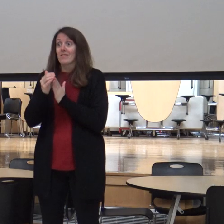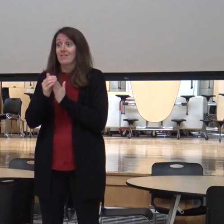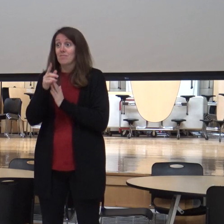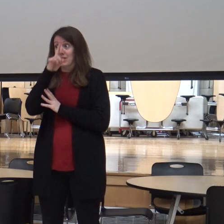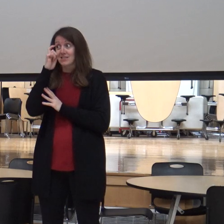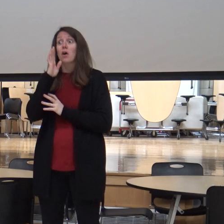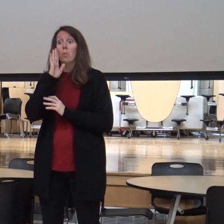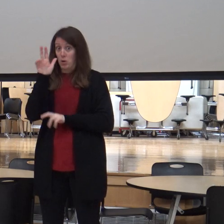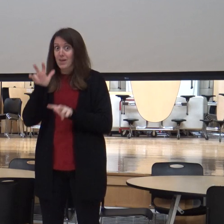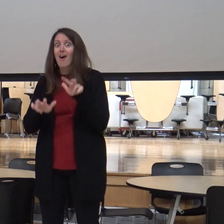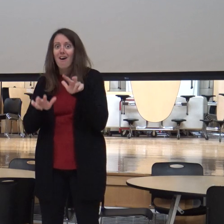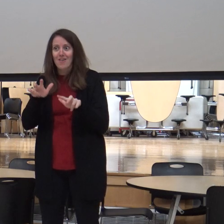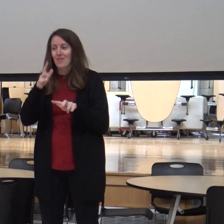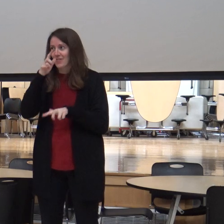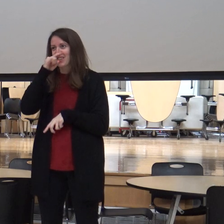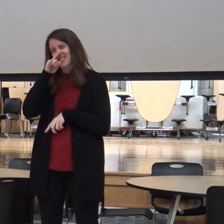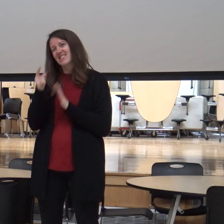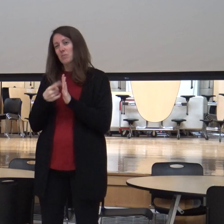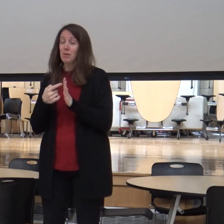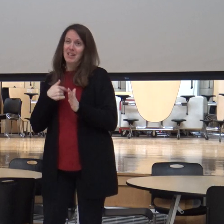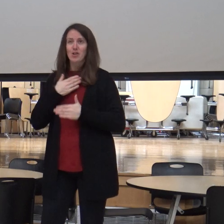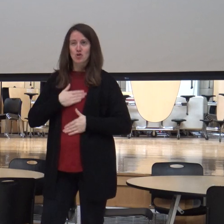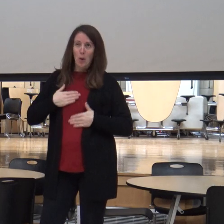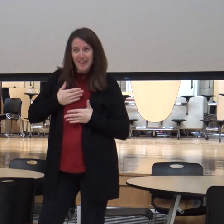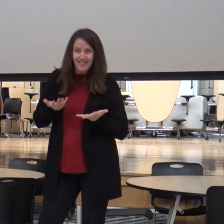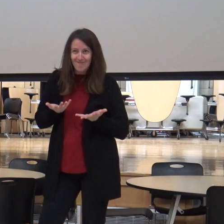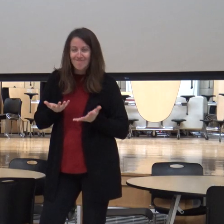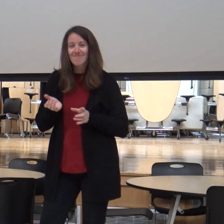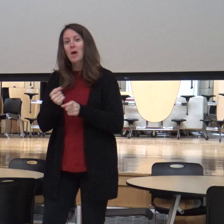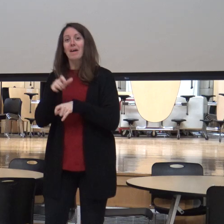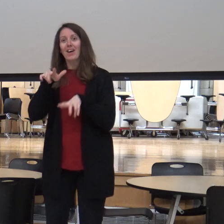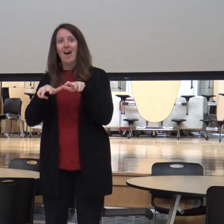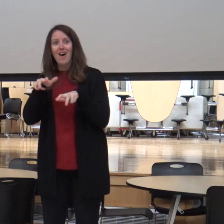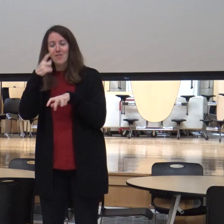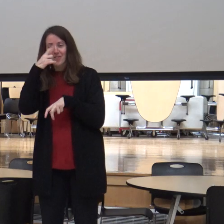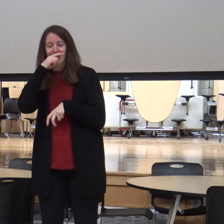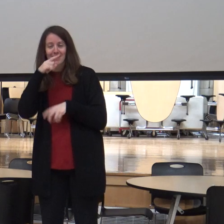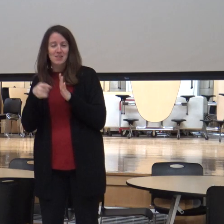kid, which sometimes I enjoy. Actually, kind of making it awkward for kids sometimes.